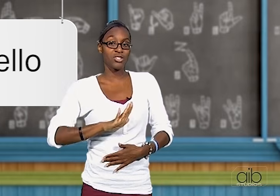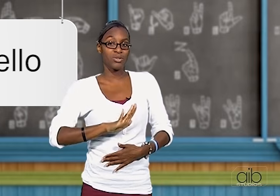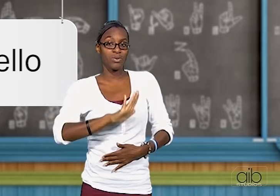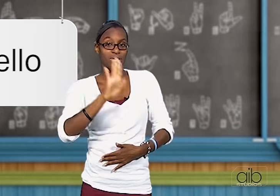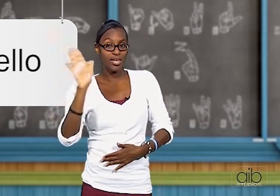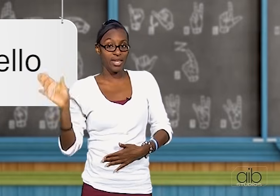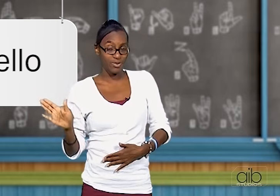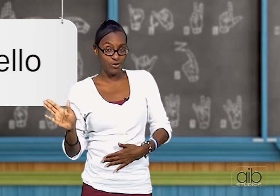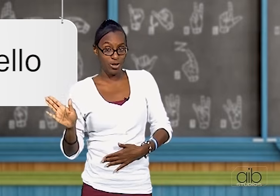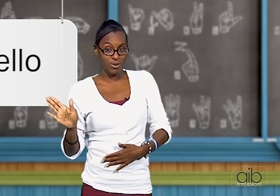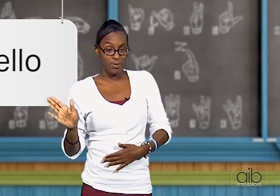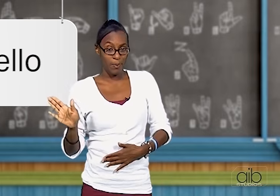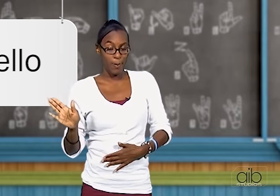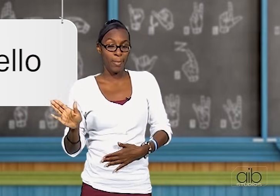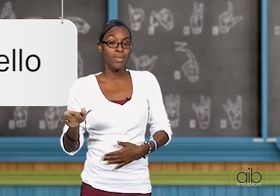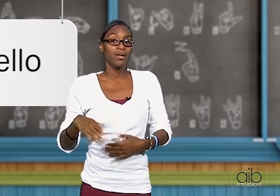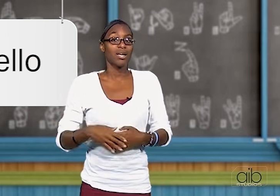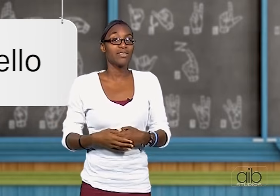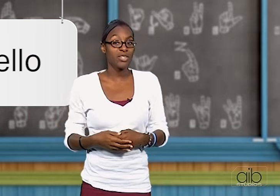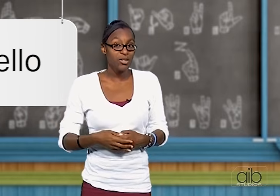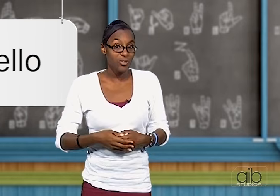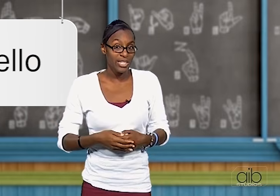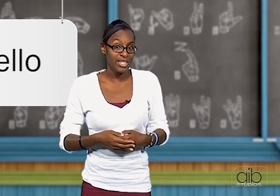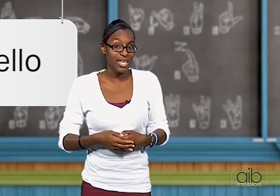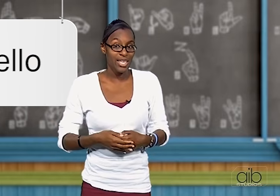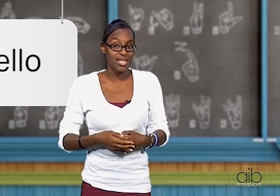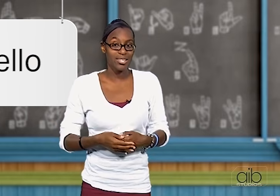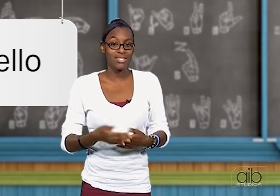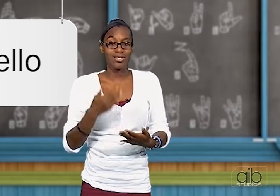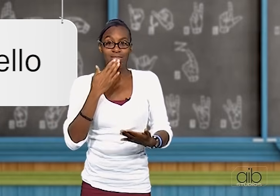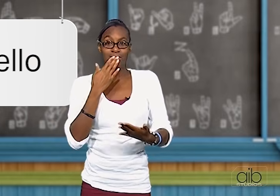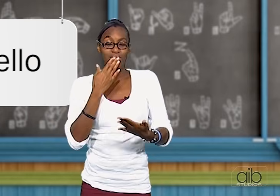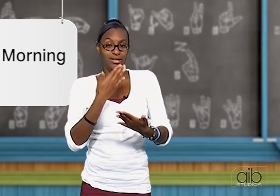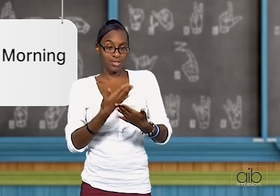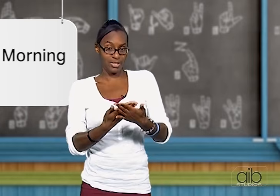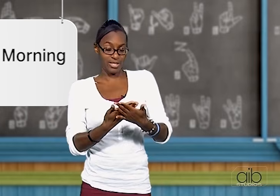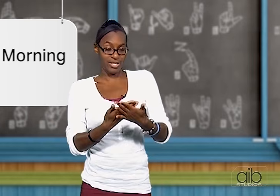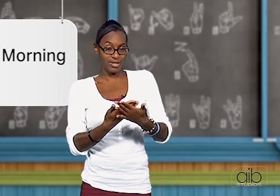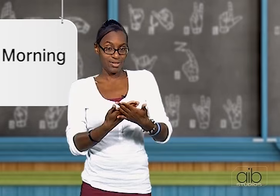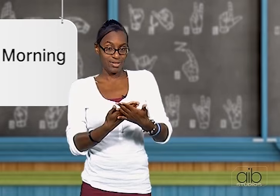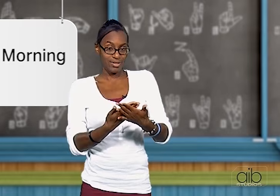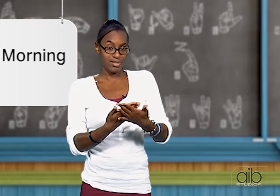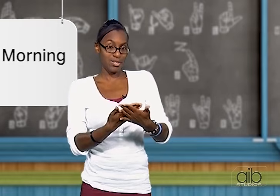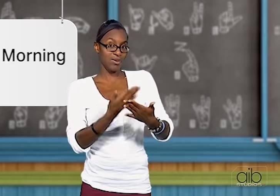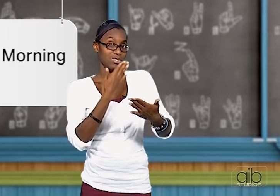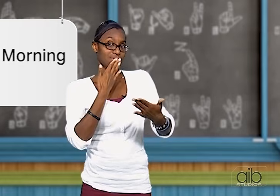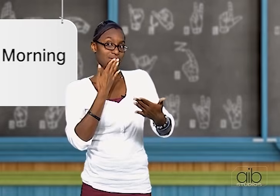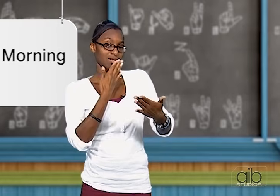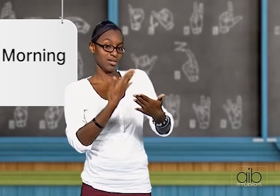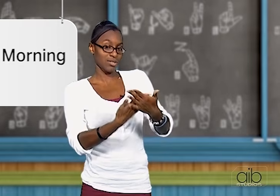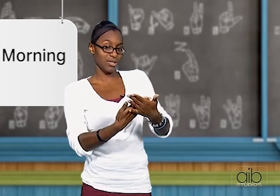do informal. Another greeting is good. So it's